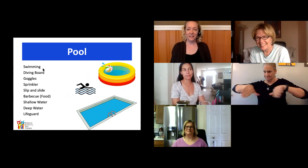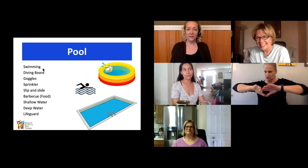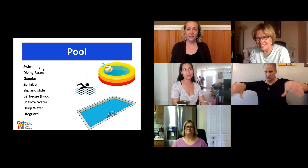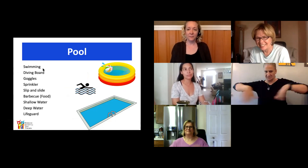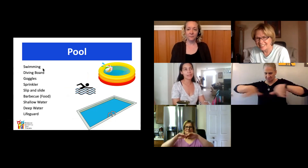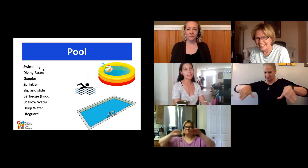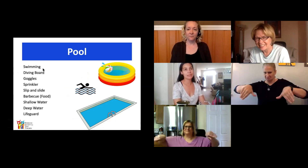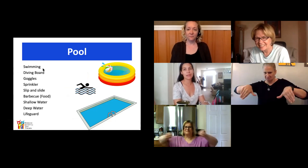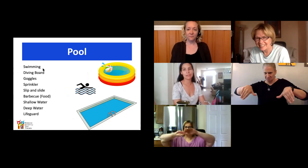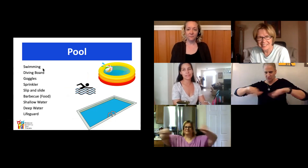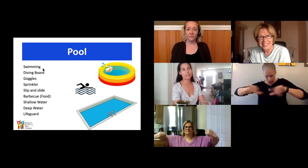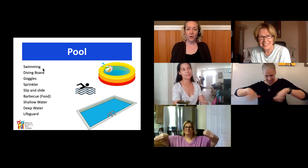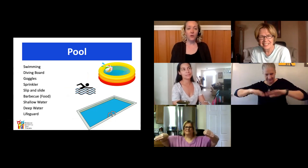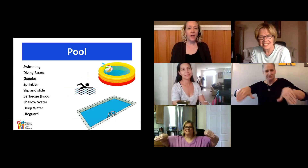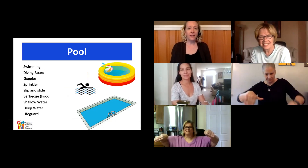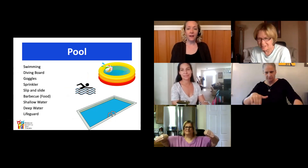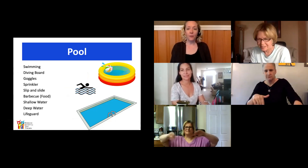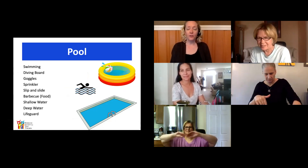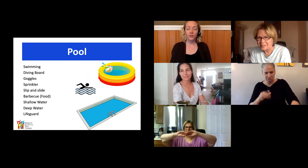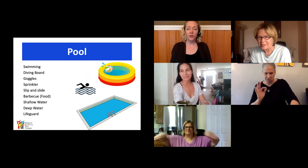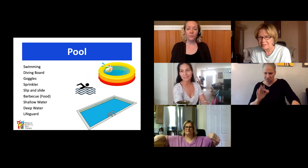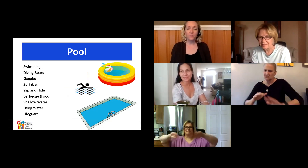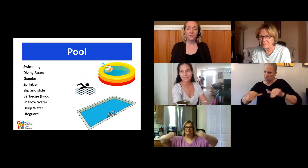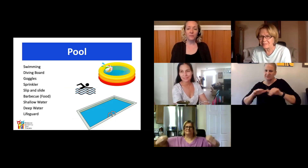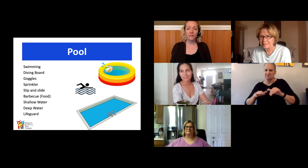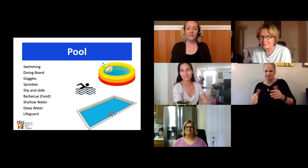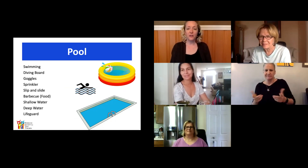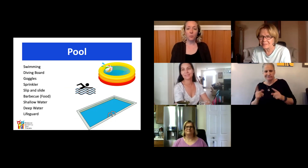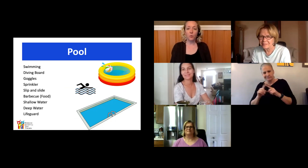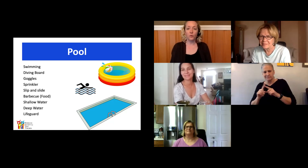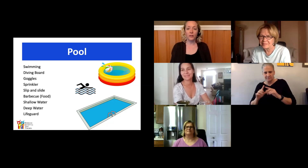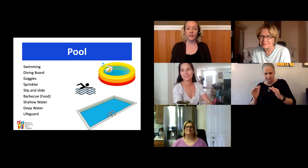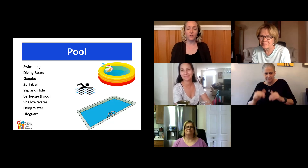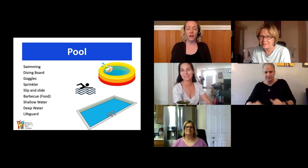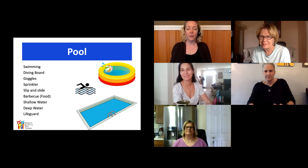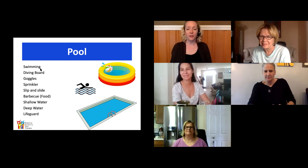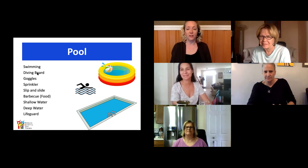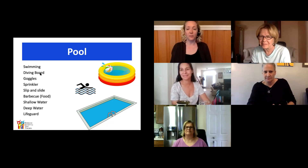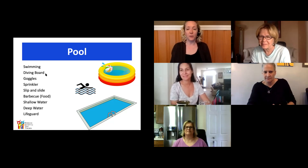Okay, now we're going to talk specific pool related vocabulary. So we know the sign for swim.